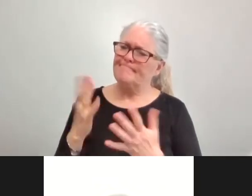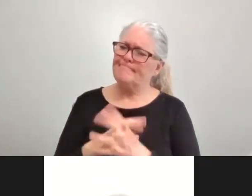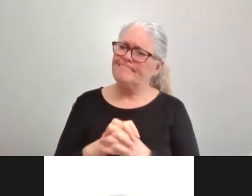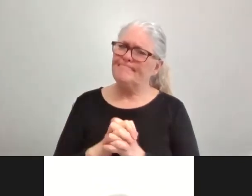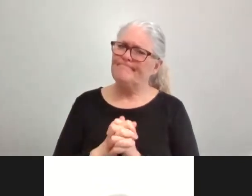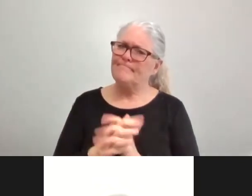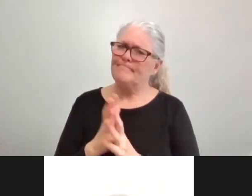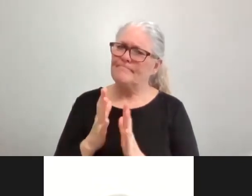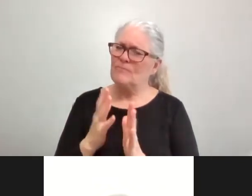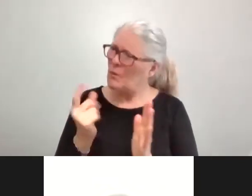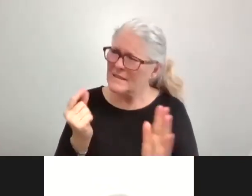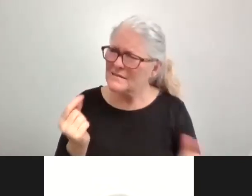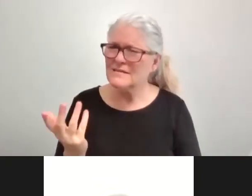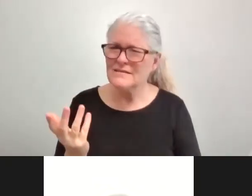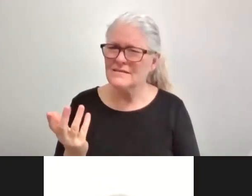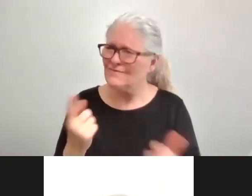what?